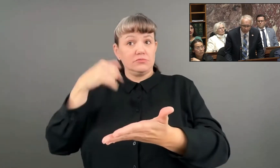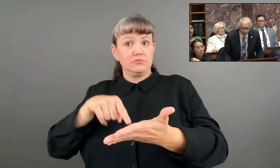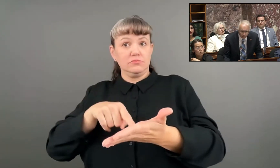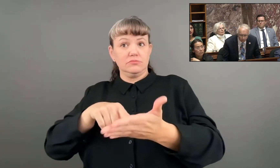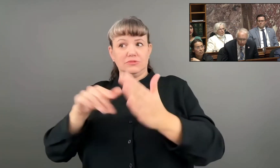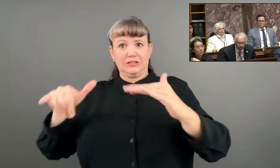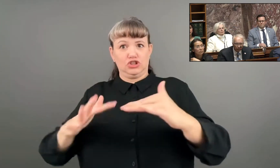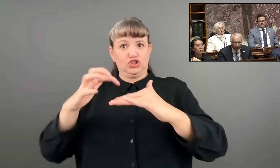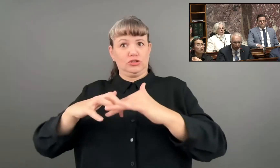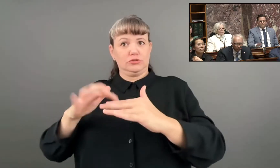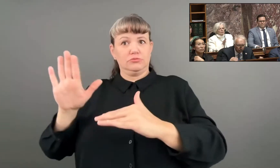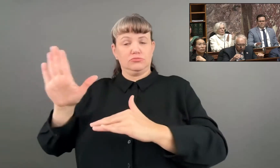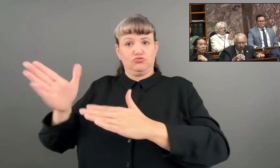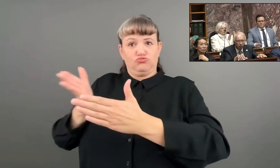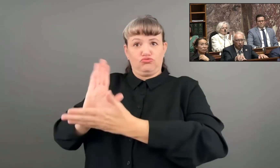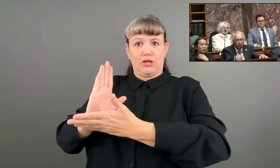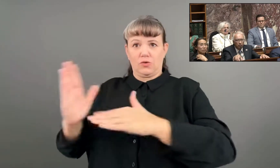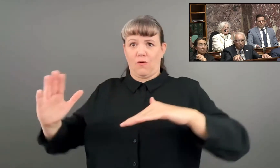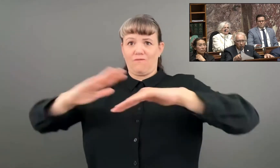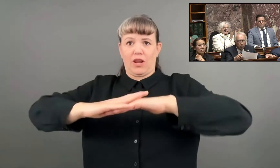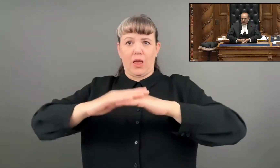property?